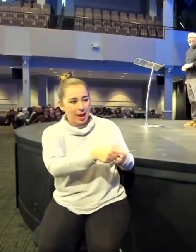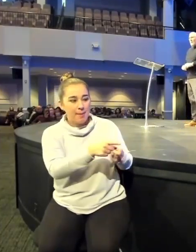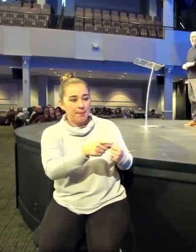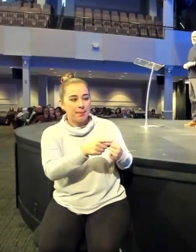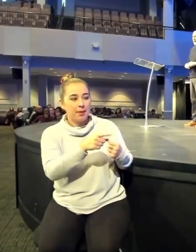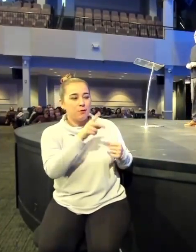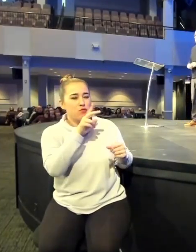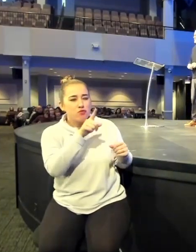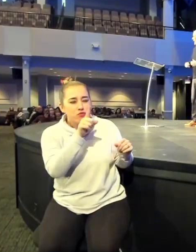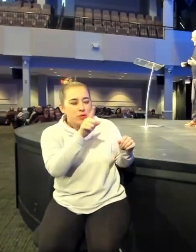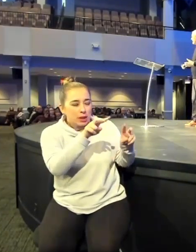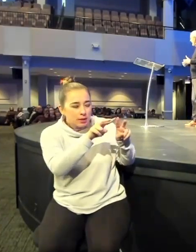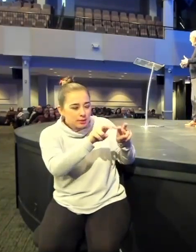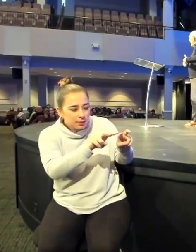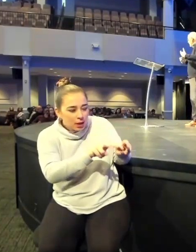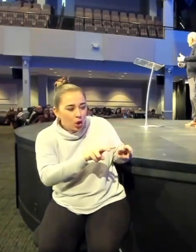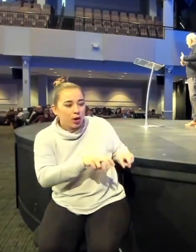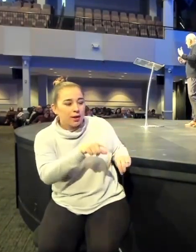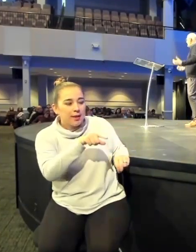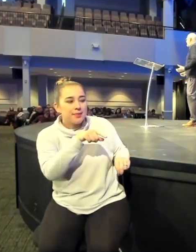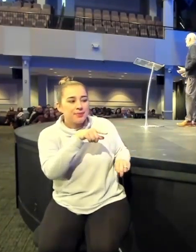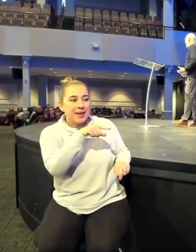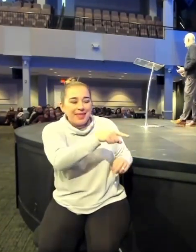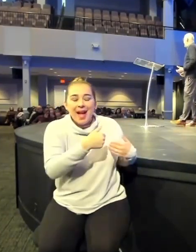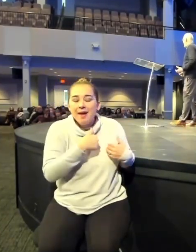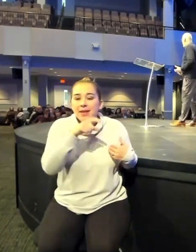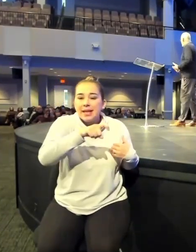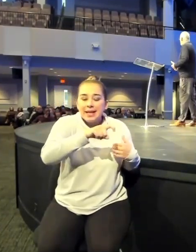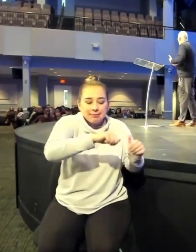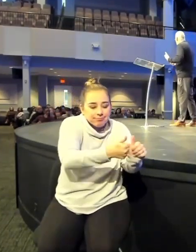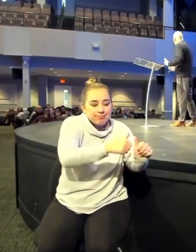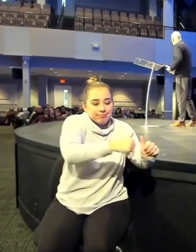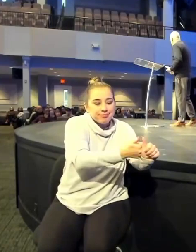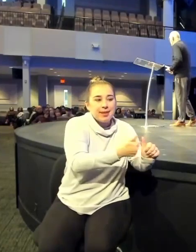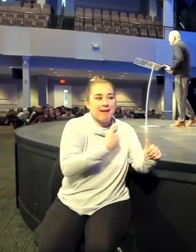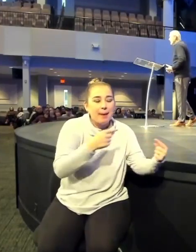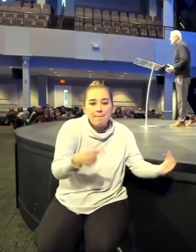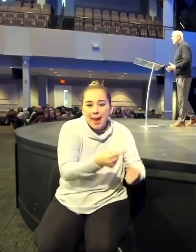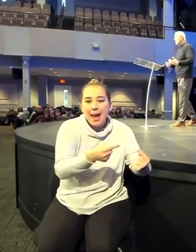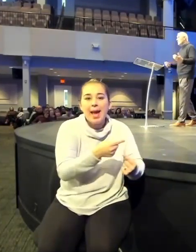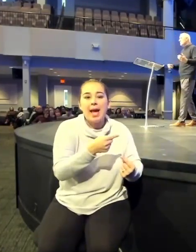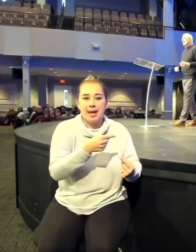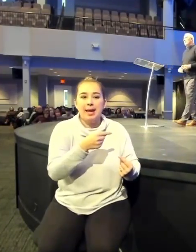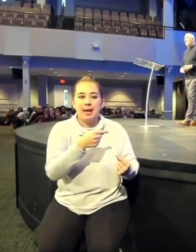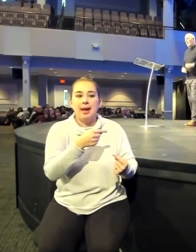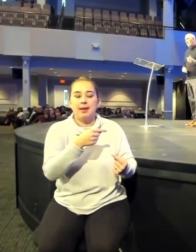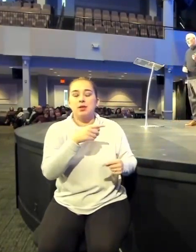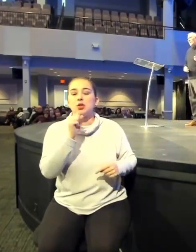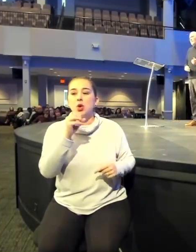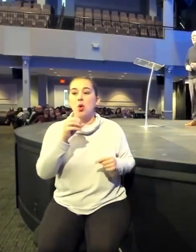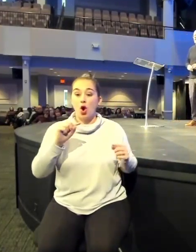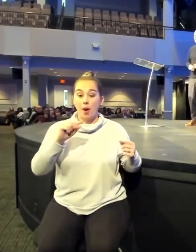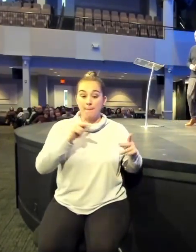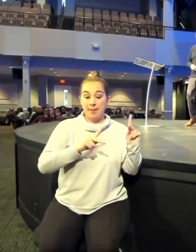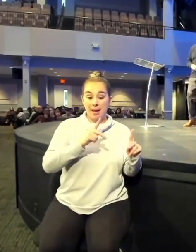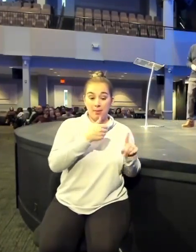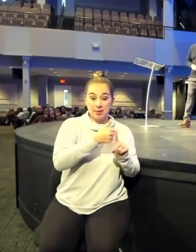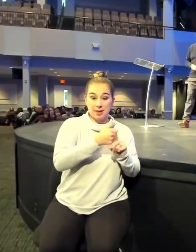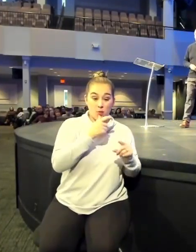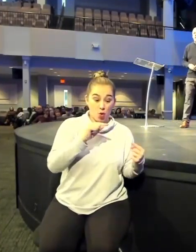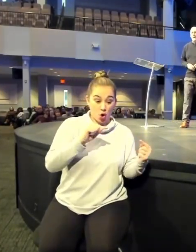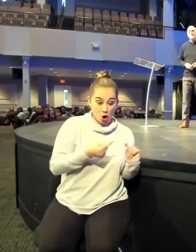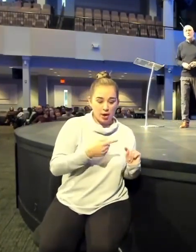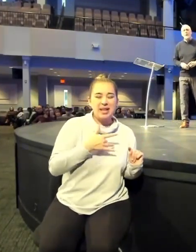oftentimes what's happening is they're acting out their needs. They're acting out their own pain. It's been often said that hurt people are the ones that hurt